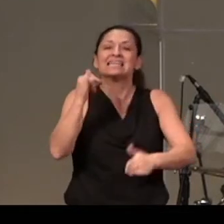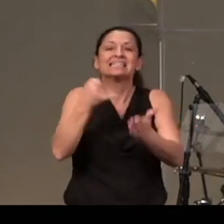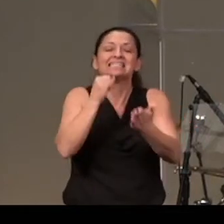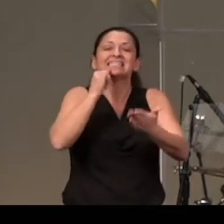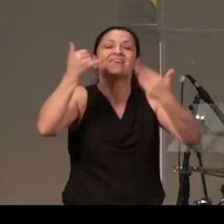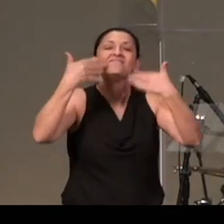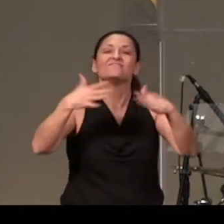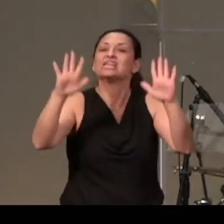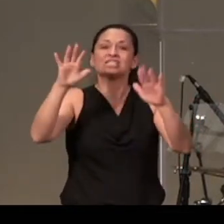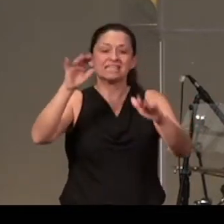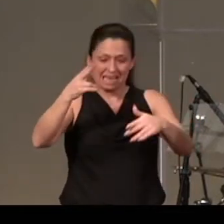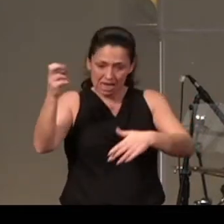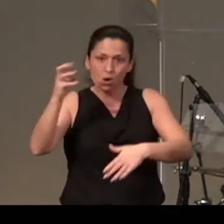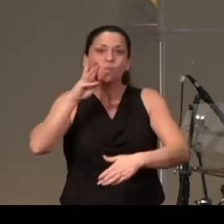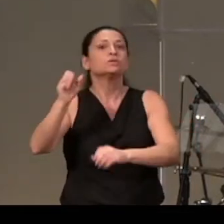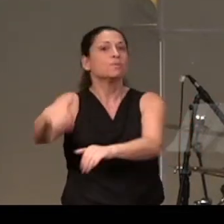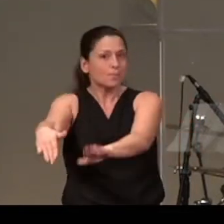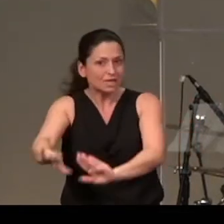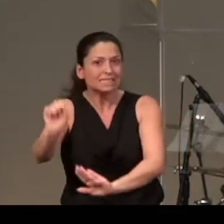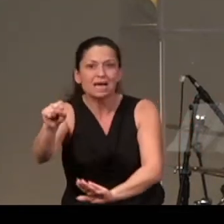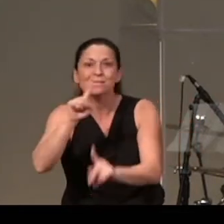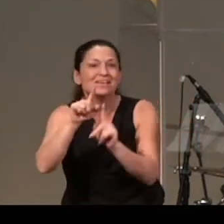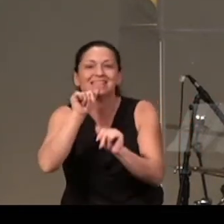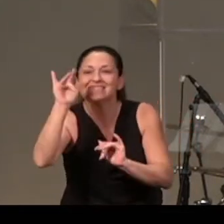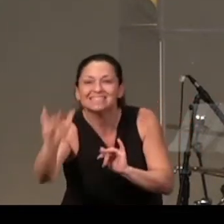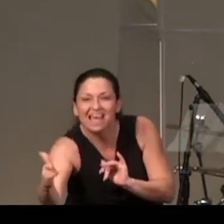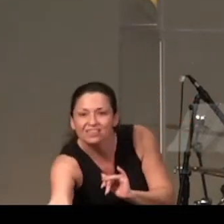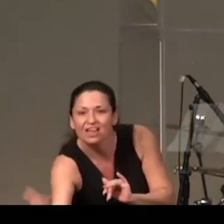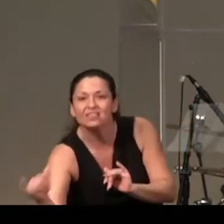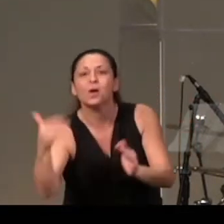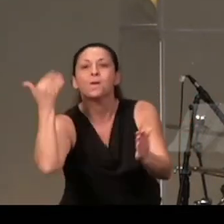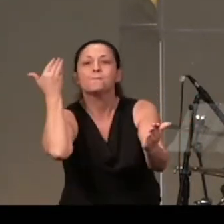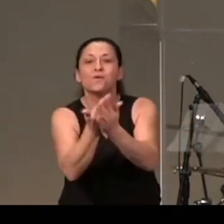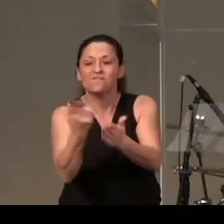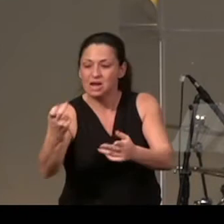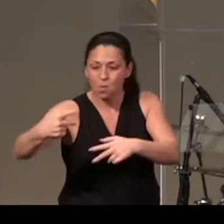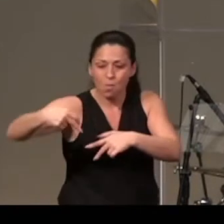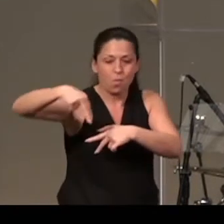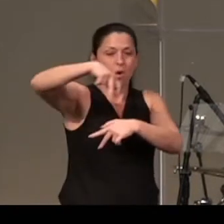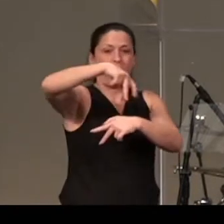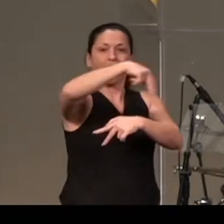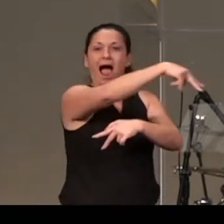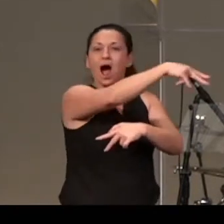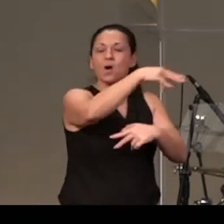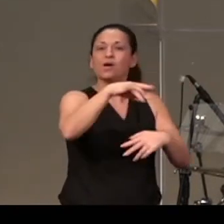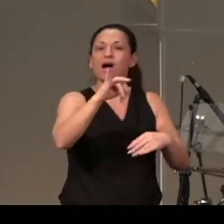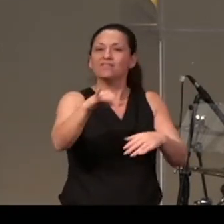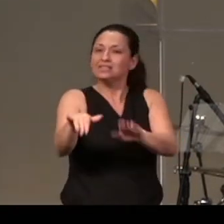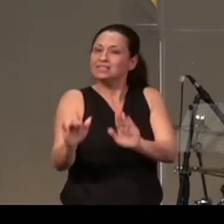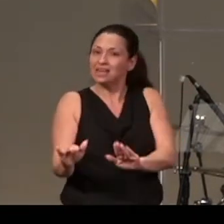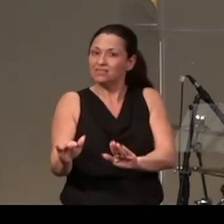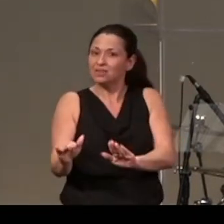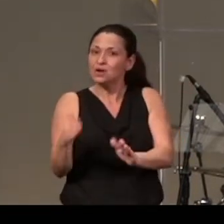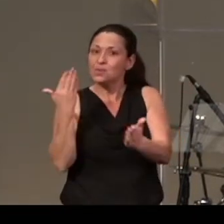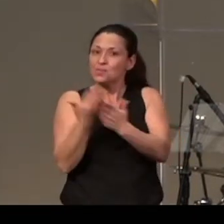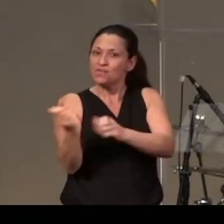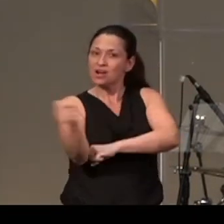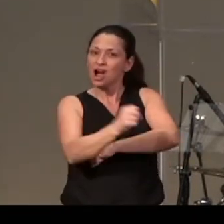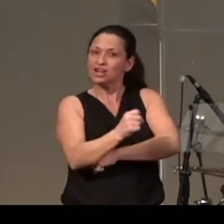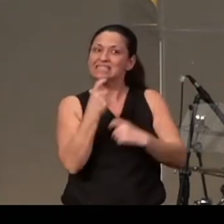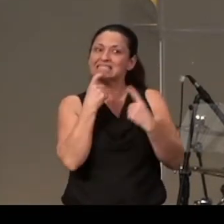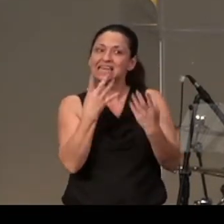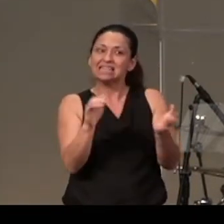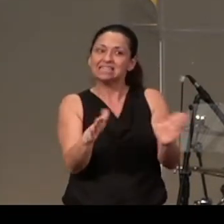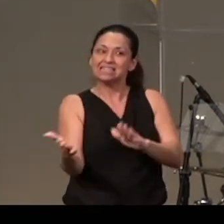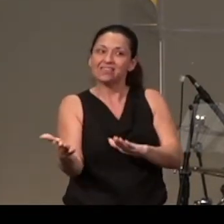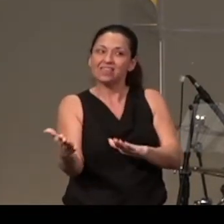stay dead. He walked out of the tomb. That proved he had conquered sin and death. And because of that, he could offer to us eternal life. And do you know what eternal